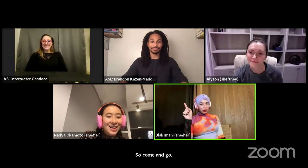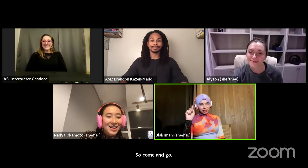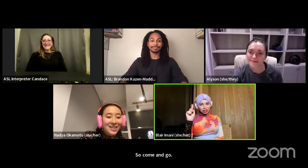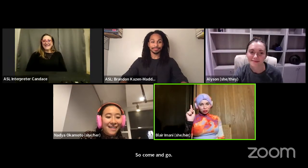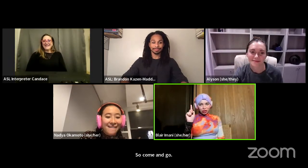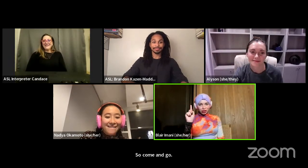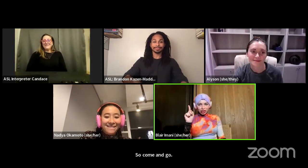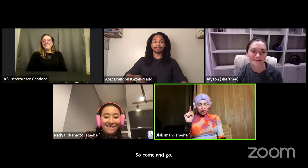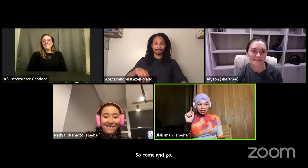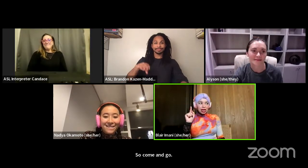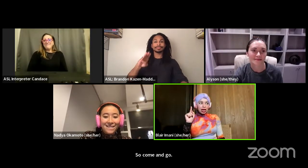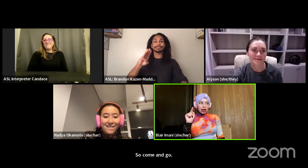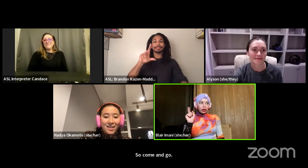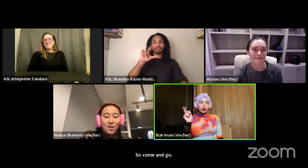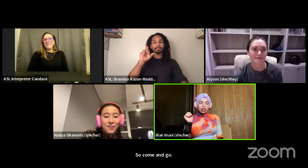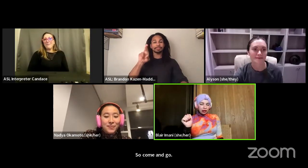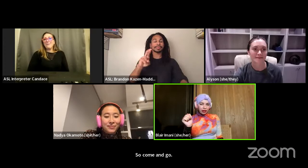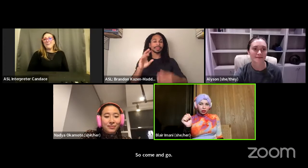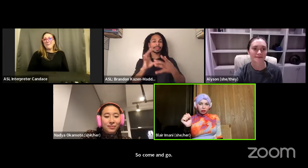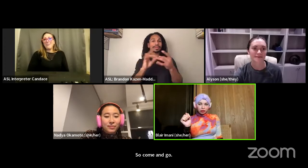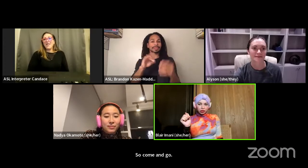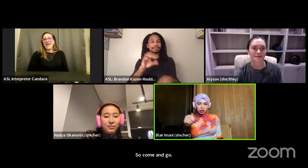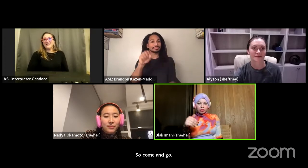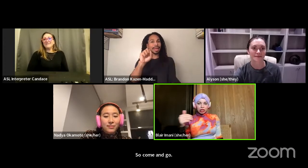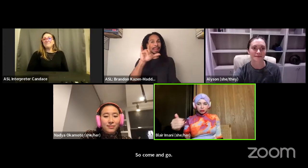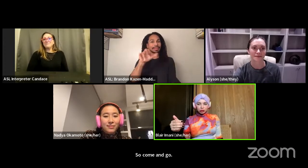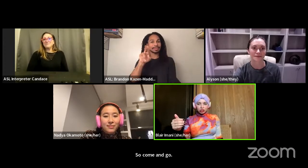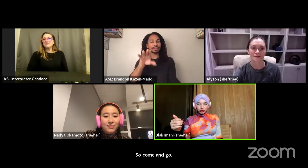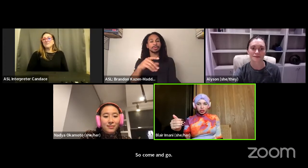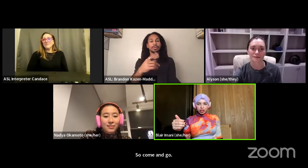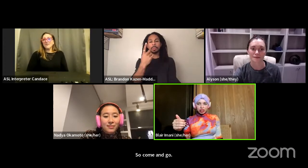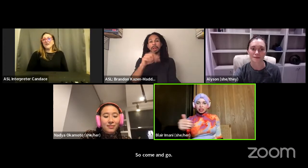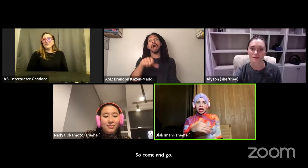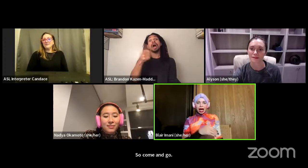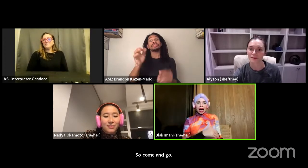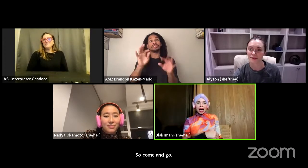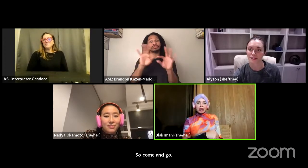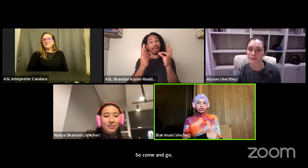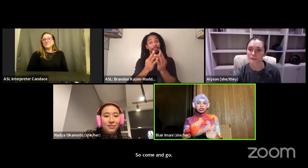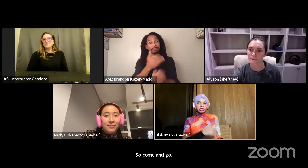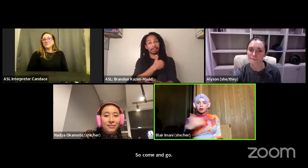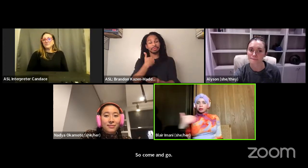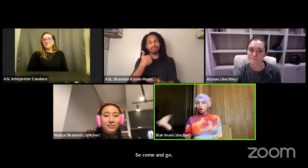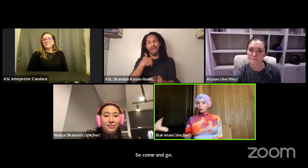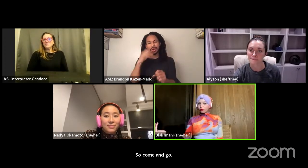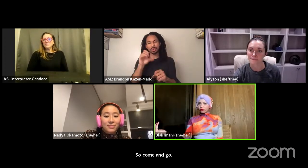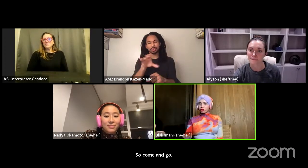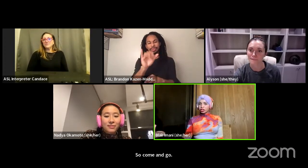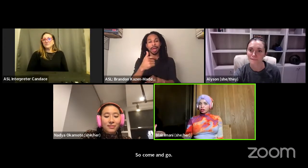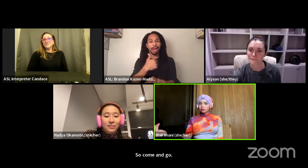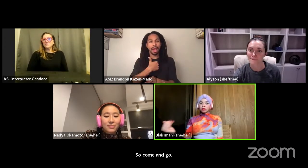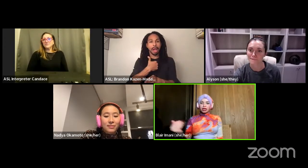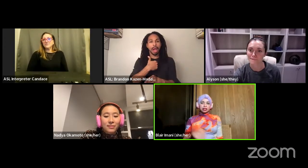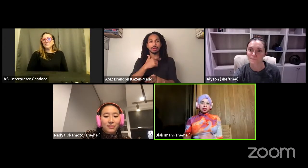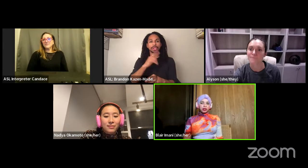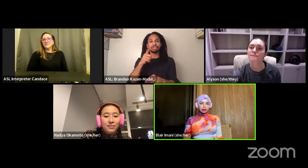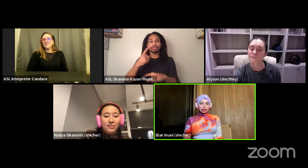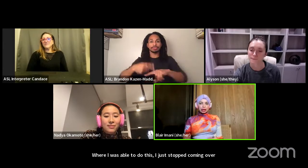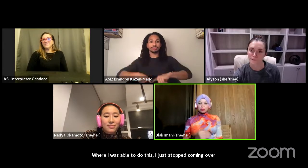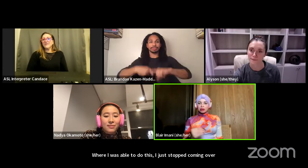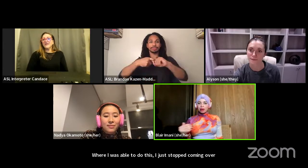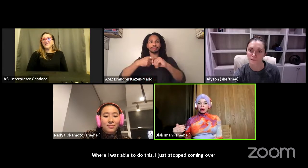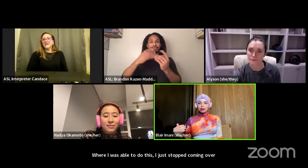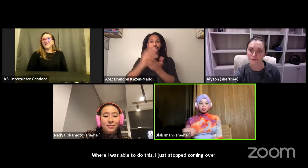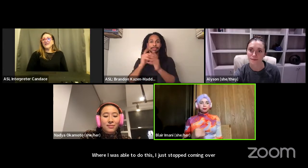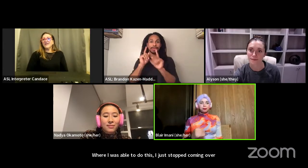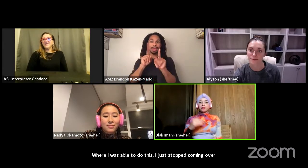Allison, on that point, this is Blair again. With one of my family members where I was able to do this, I just stopped coming over for dinner until there